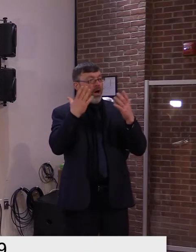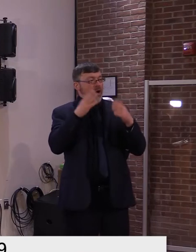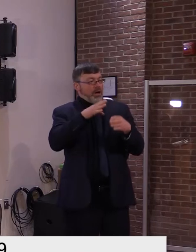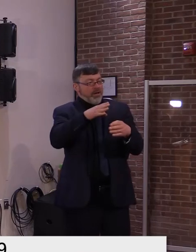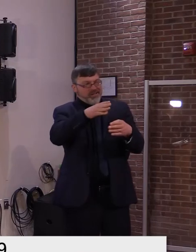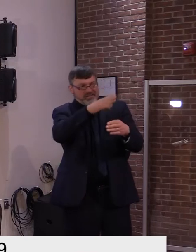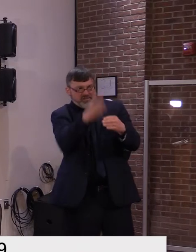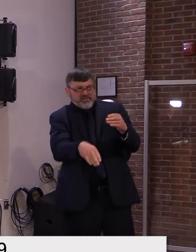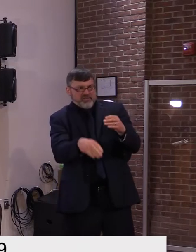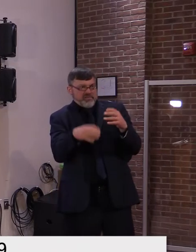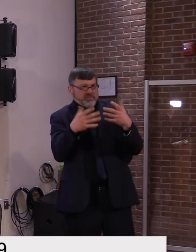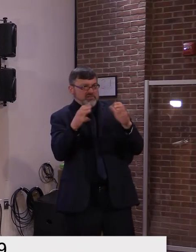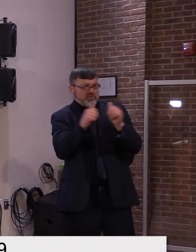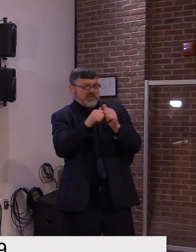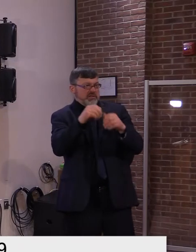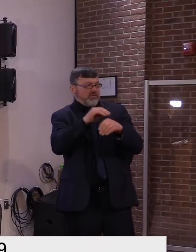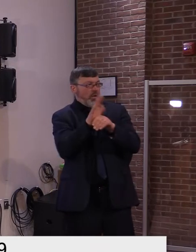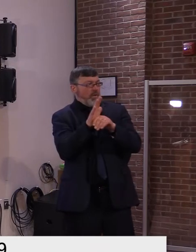lot of those